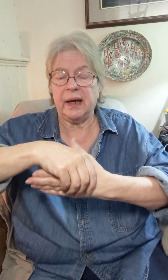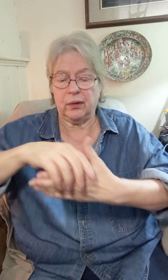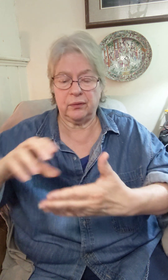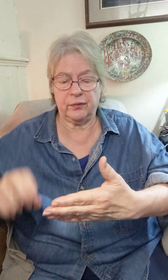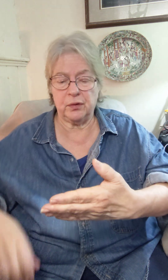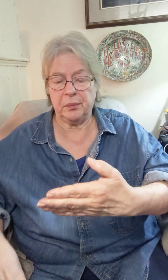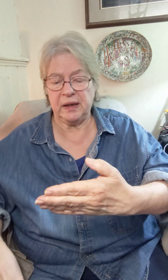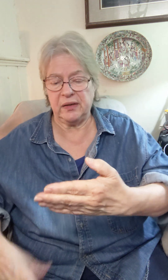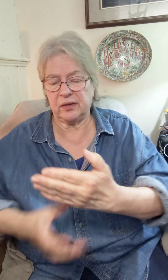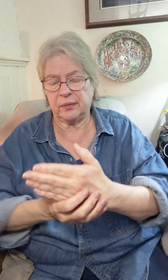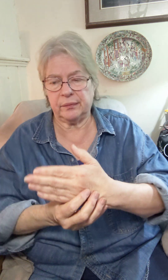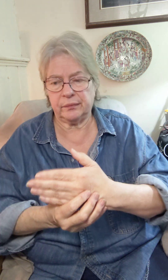Now, for meat,